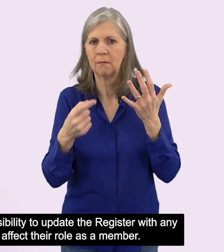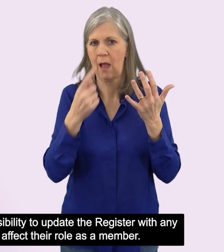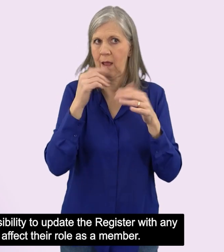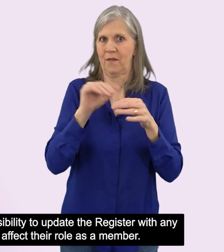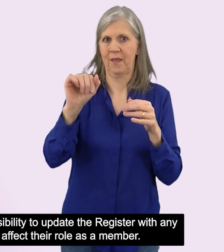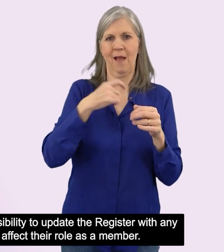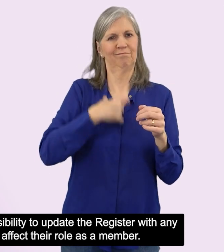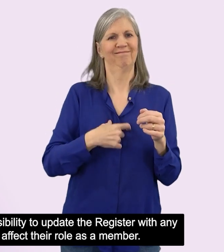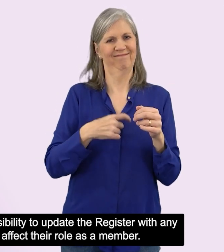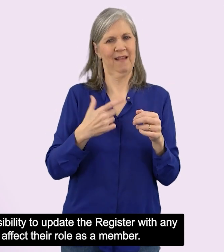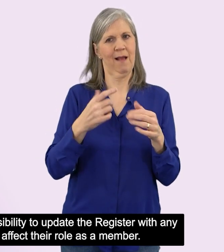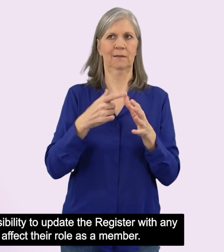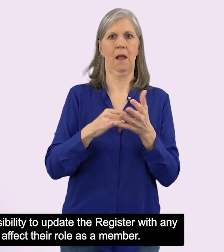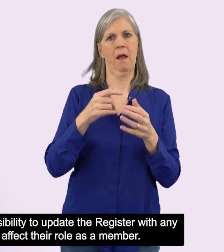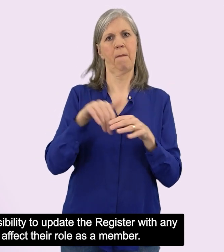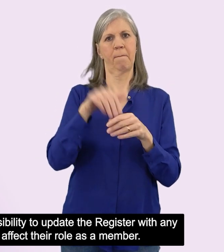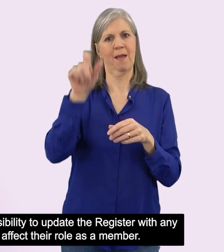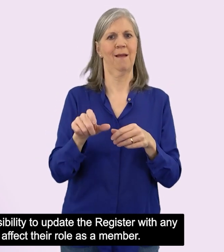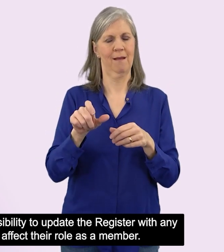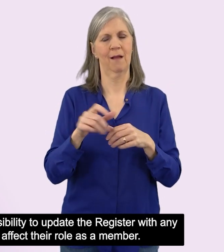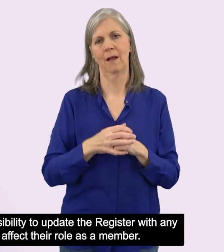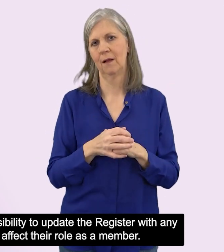interests that might affect their role as a member.